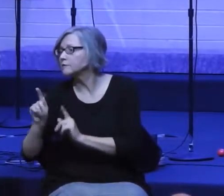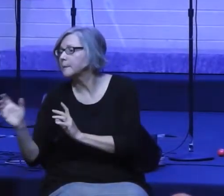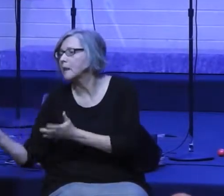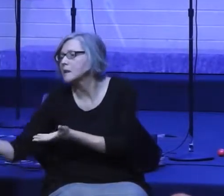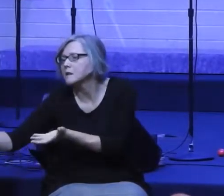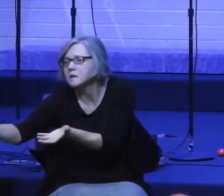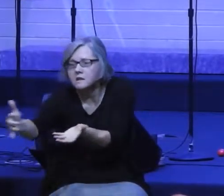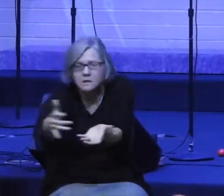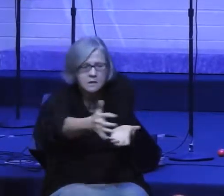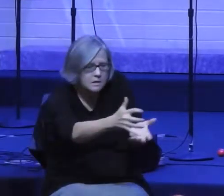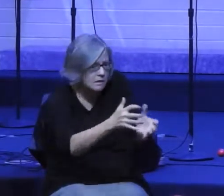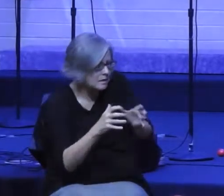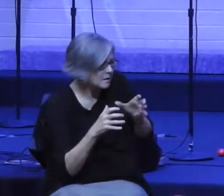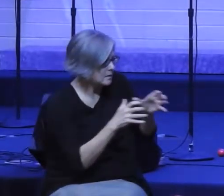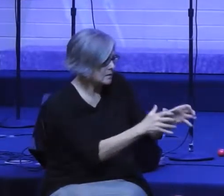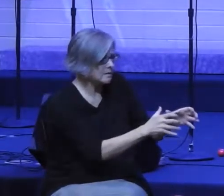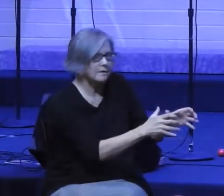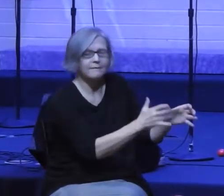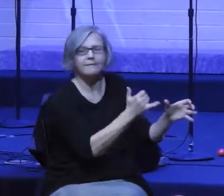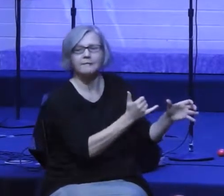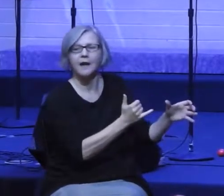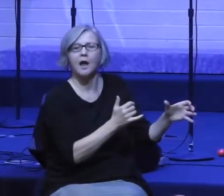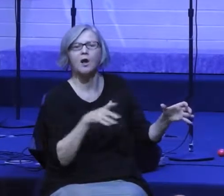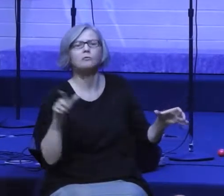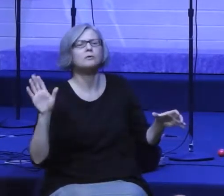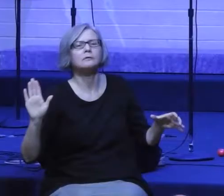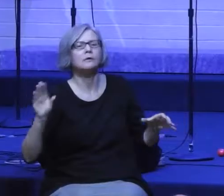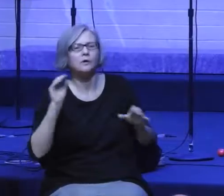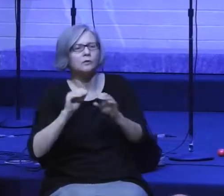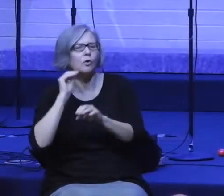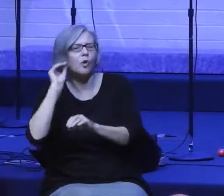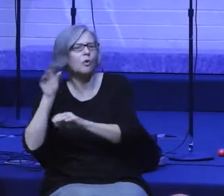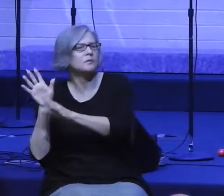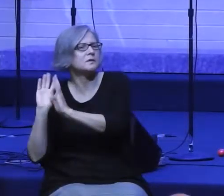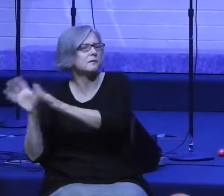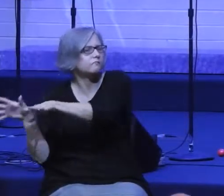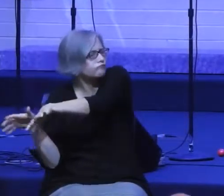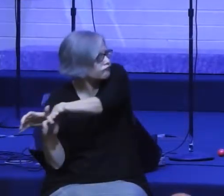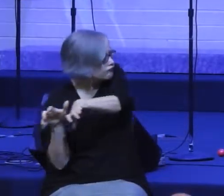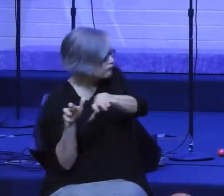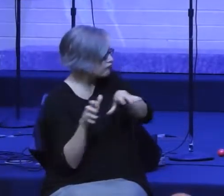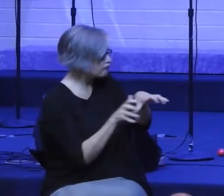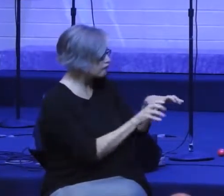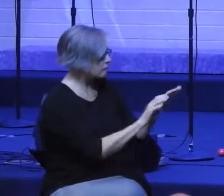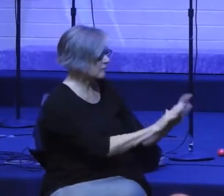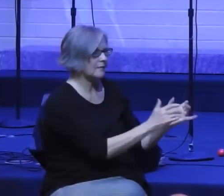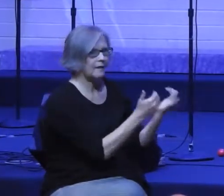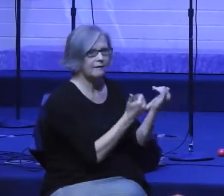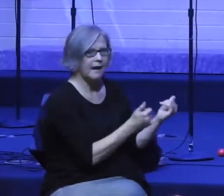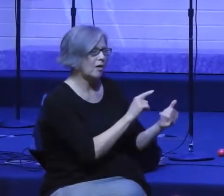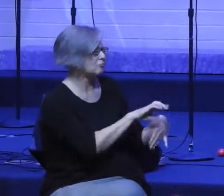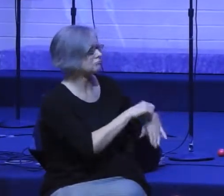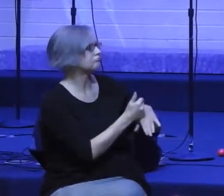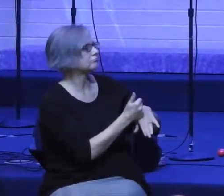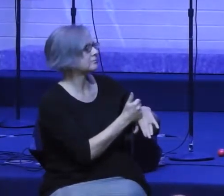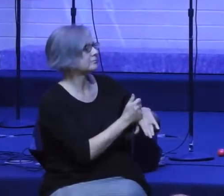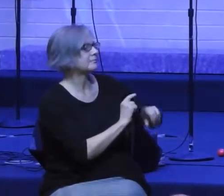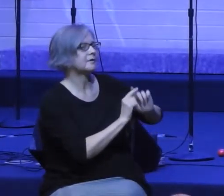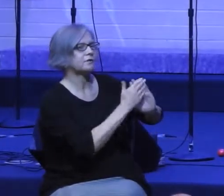and, particularly in the church, murdering Christians, at times rounding them